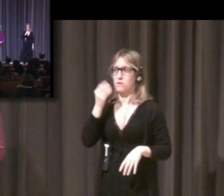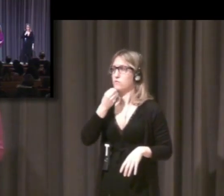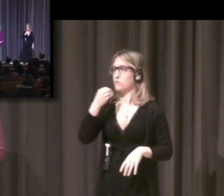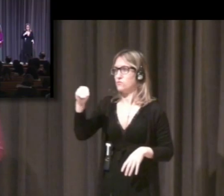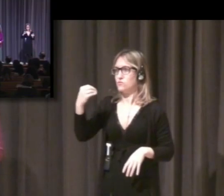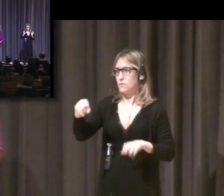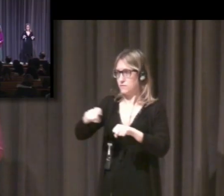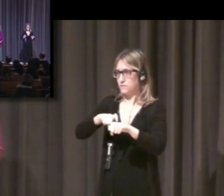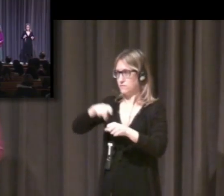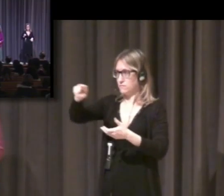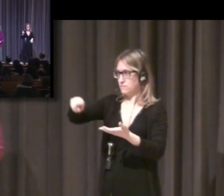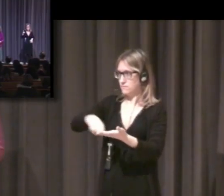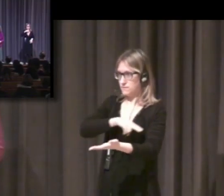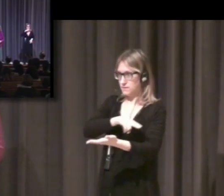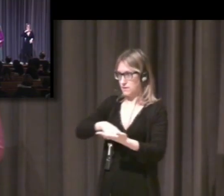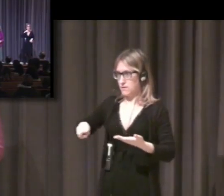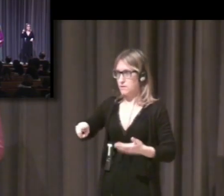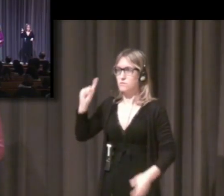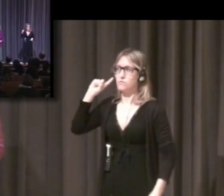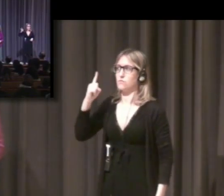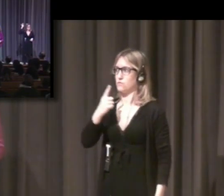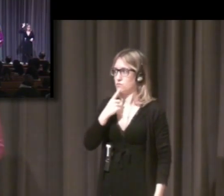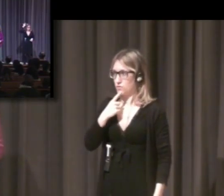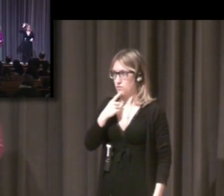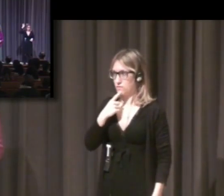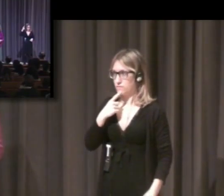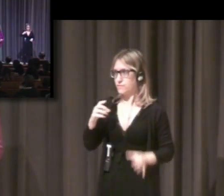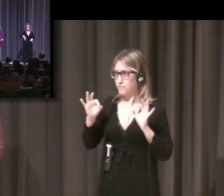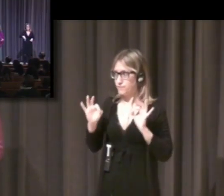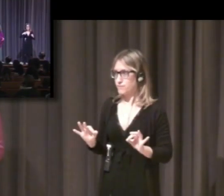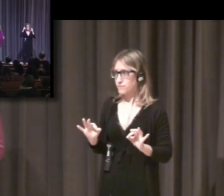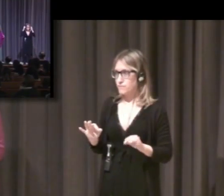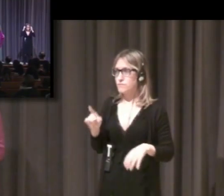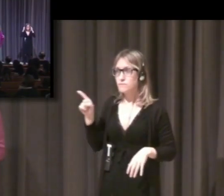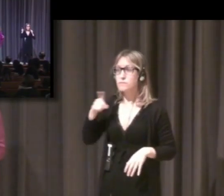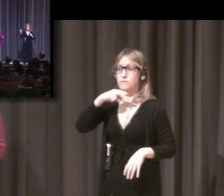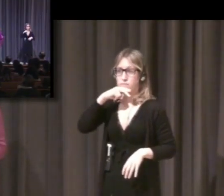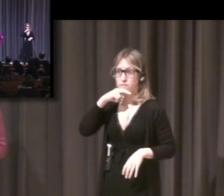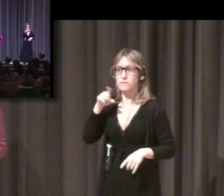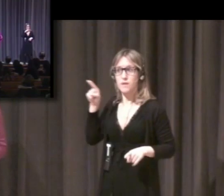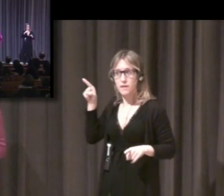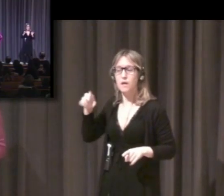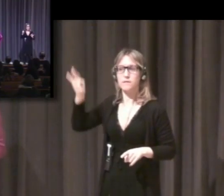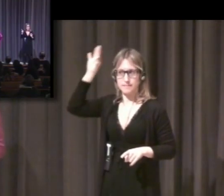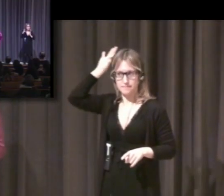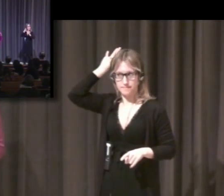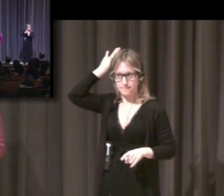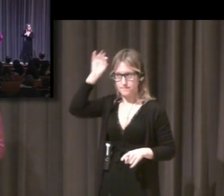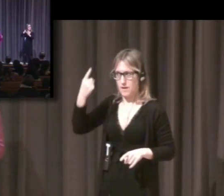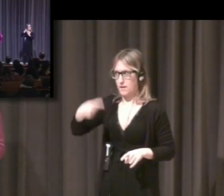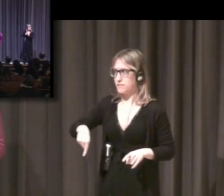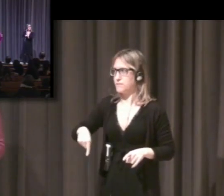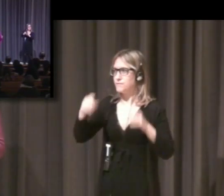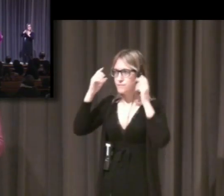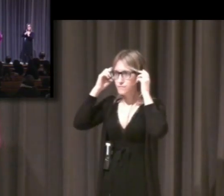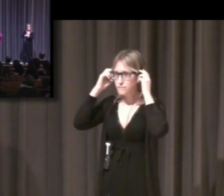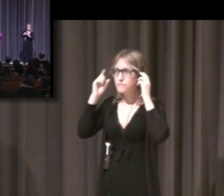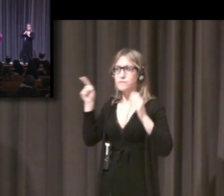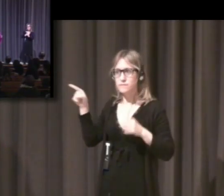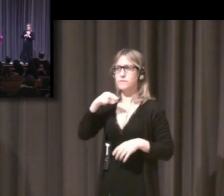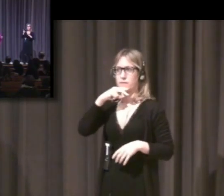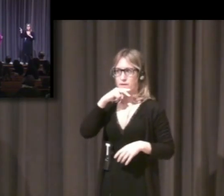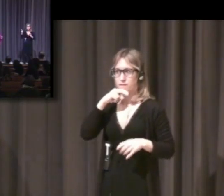talks. She has a cochlear implant. She talks and she describes what she